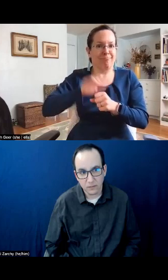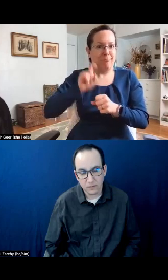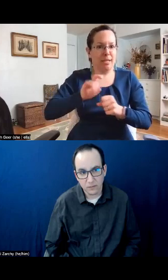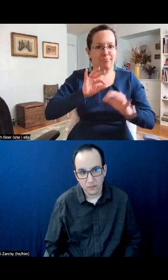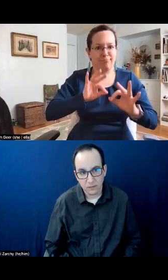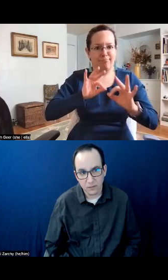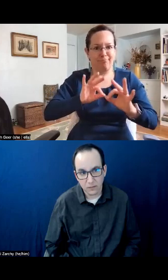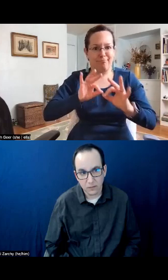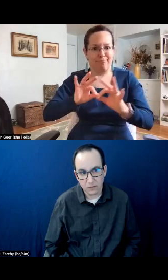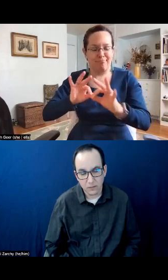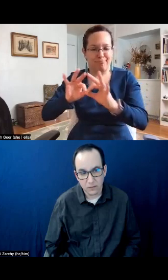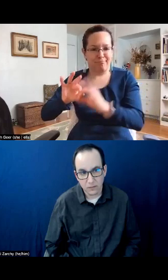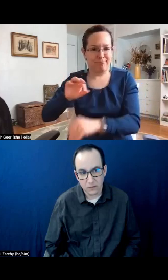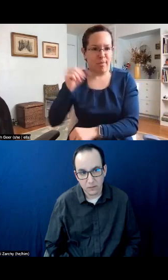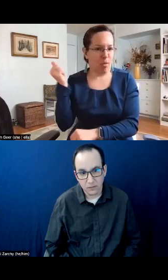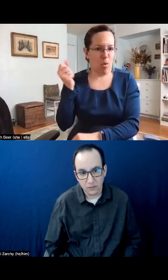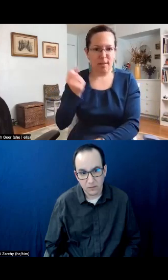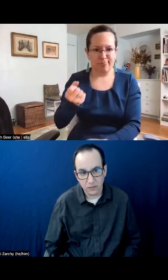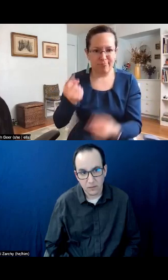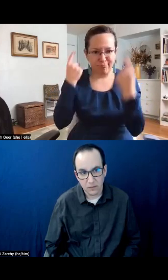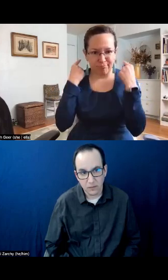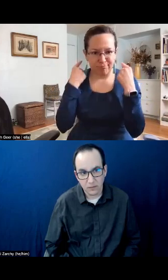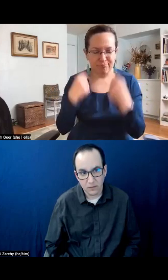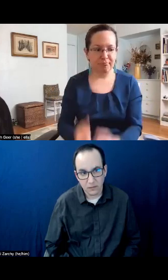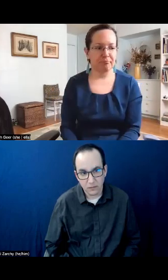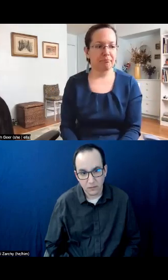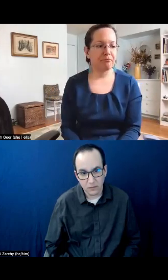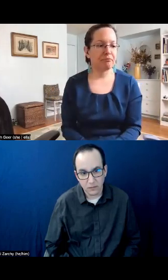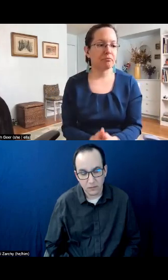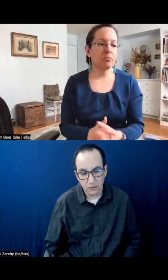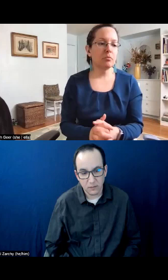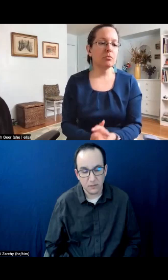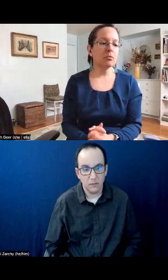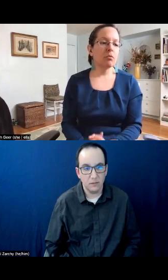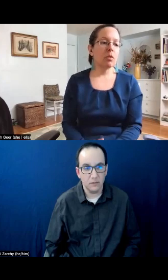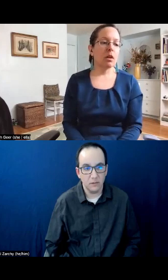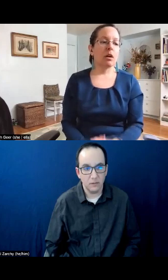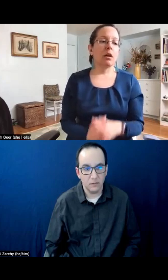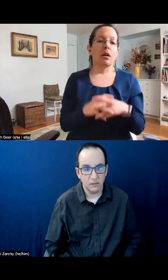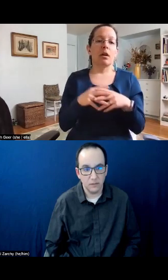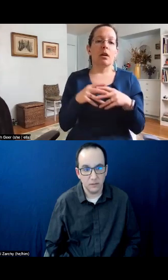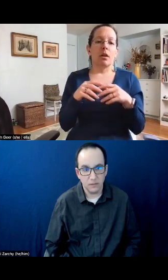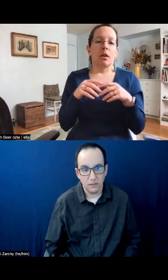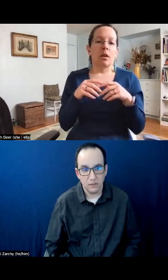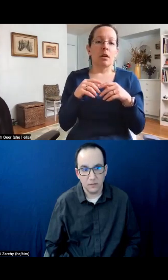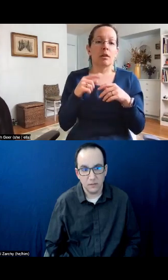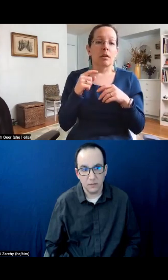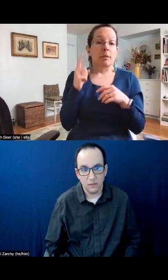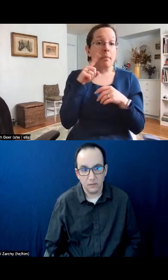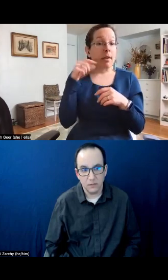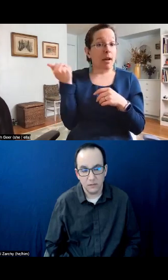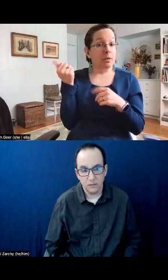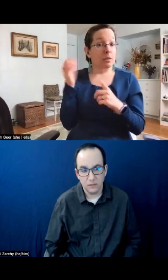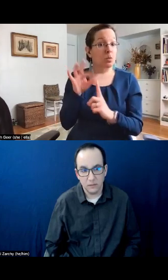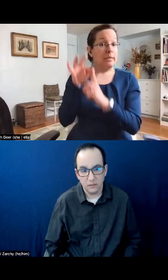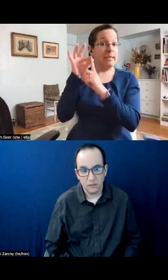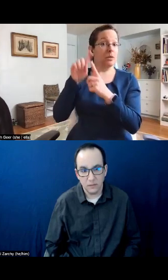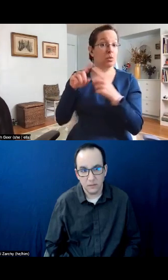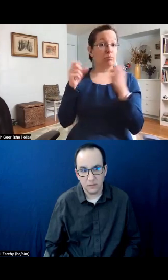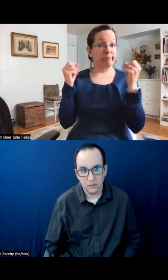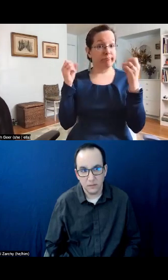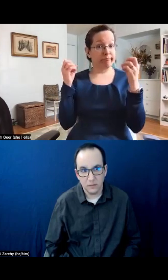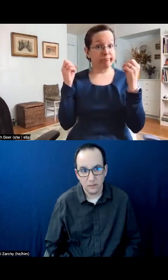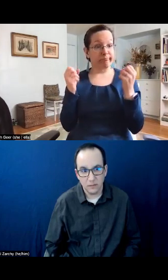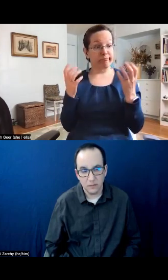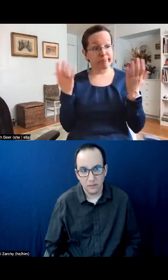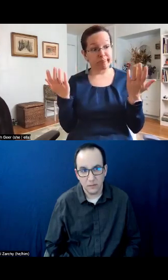It can relieve some of the stress when we understand that within signed languages, again, palm orientation, for example, would have a